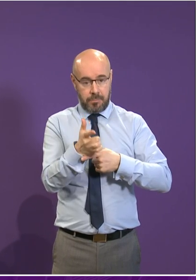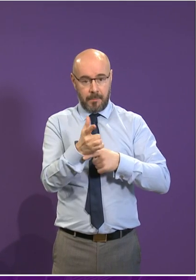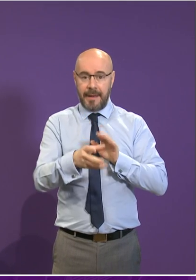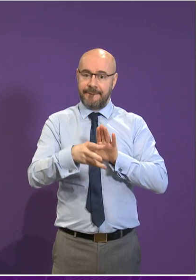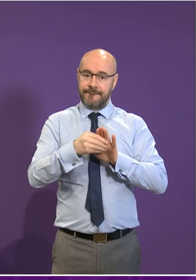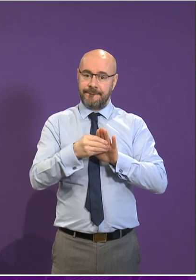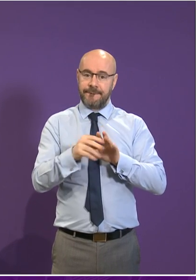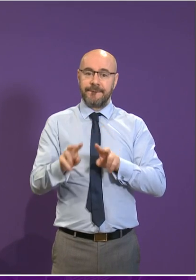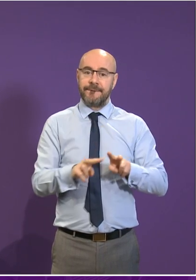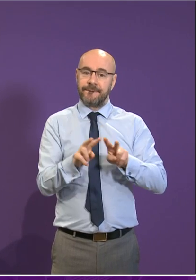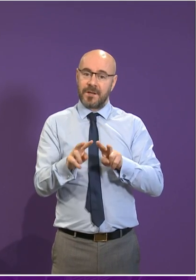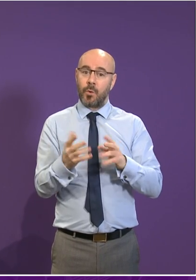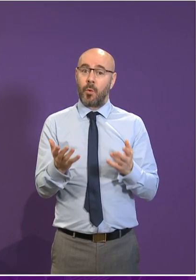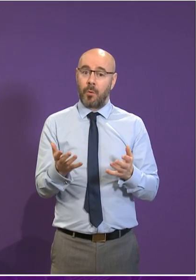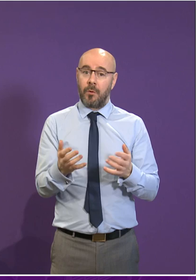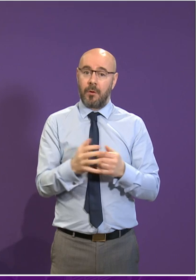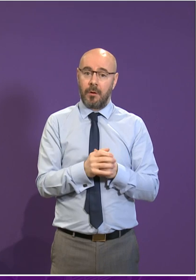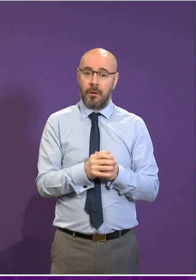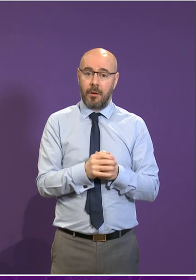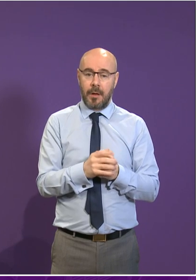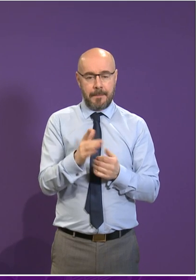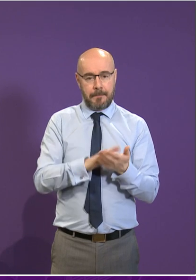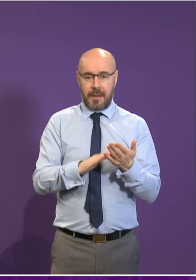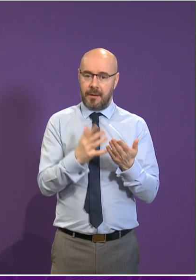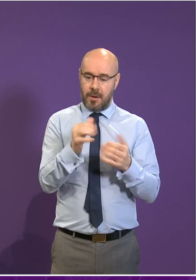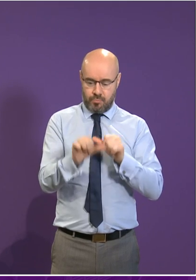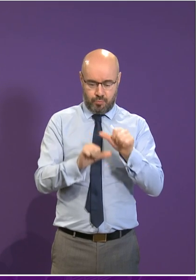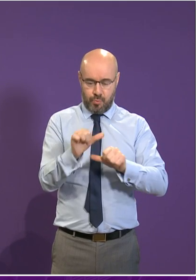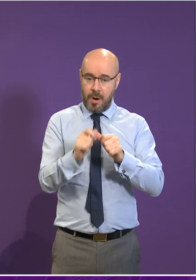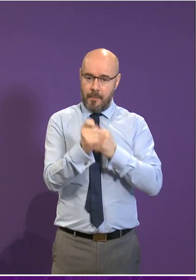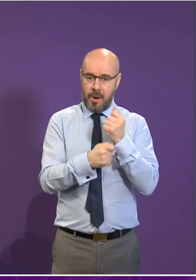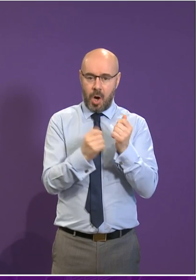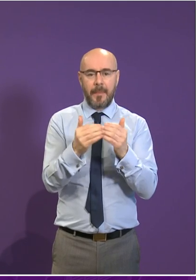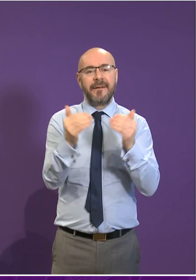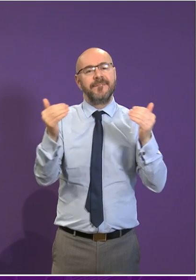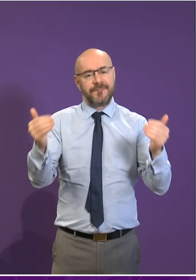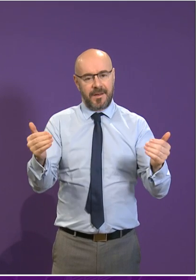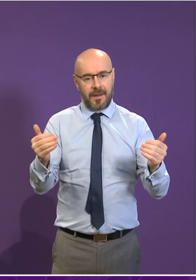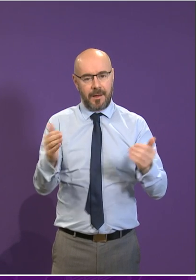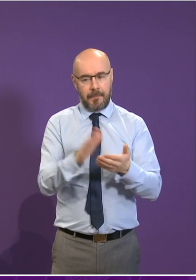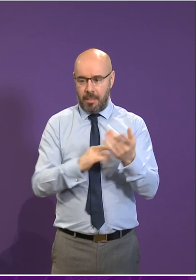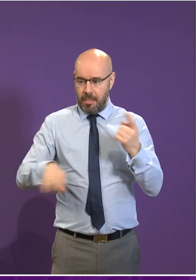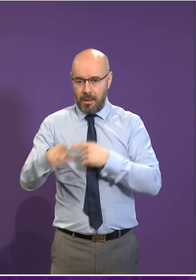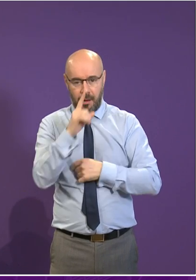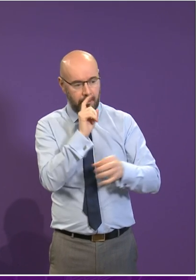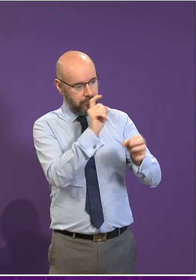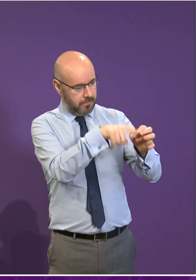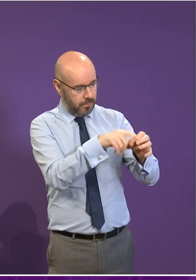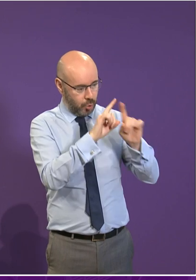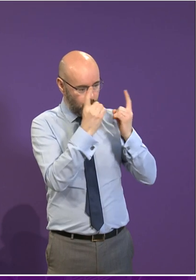other disabilities? And that would make it a fairer process for people to actually get into university courses.